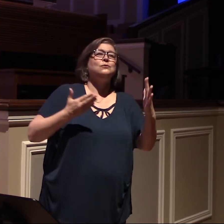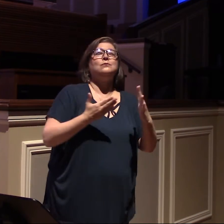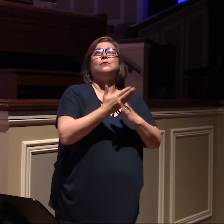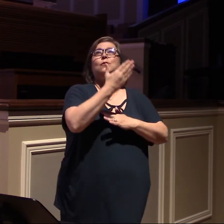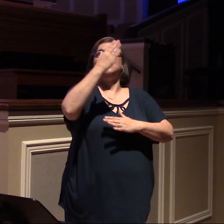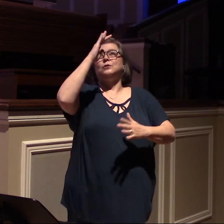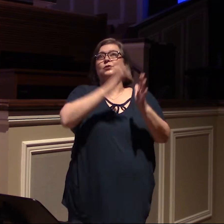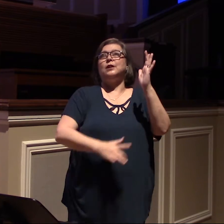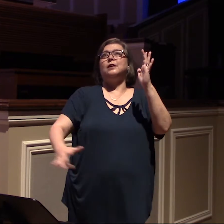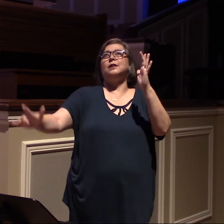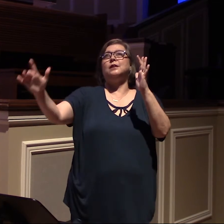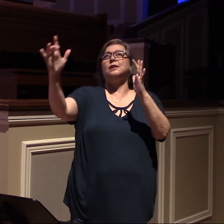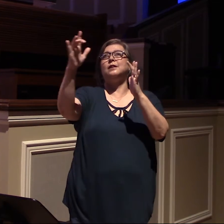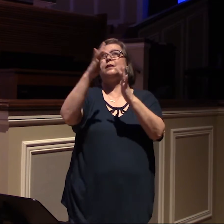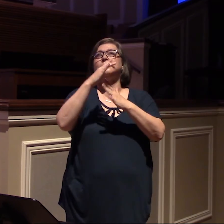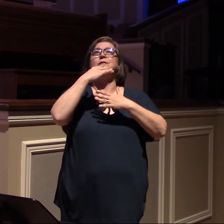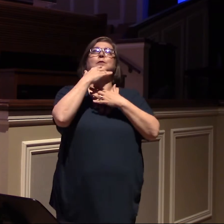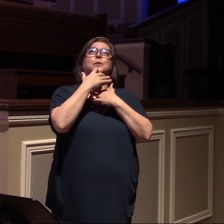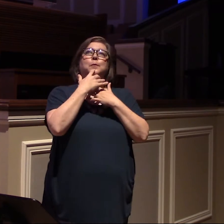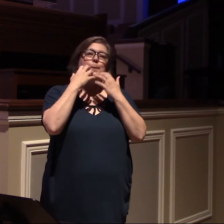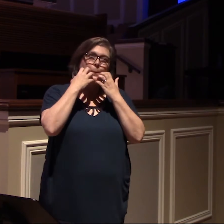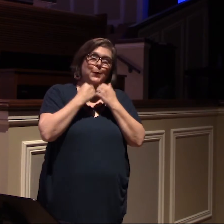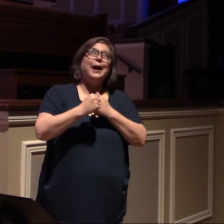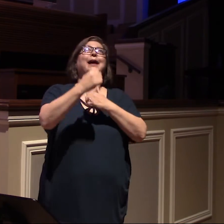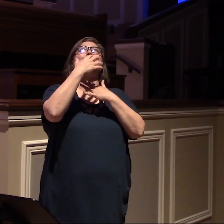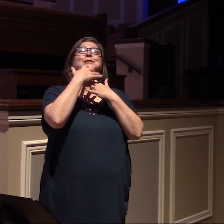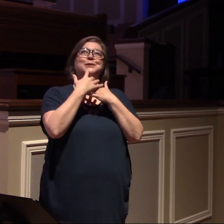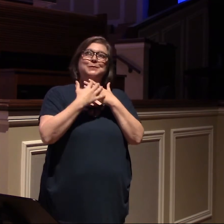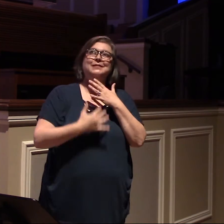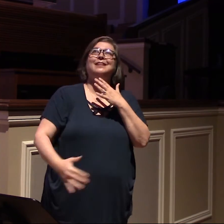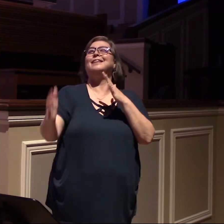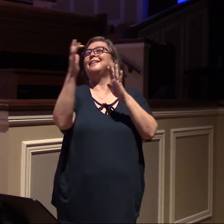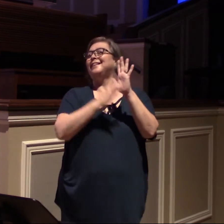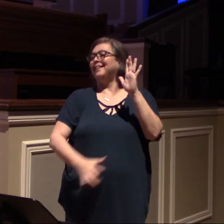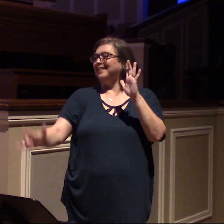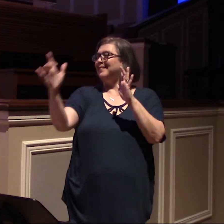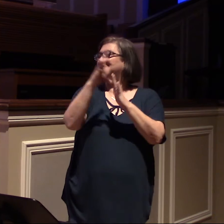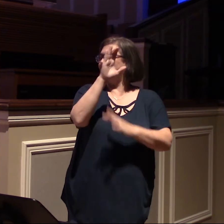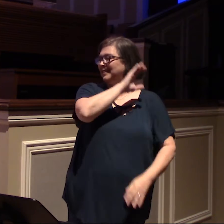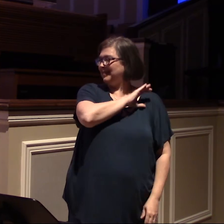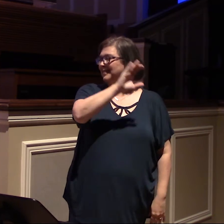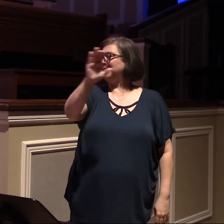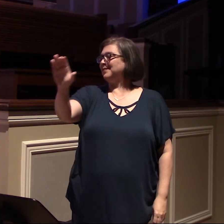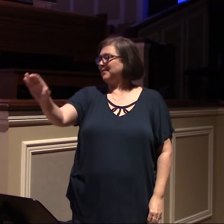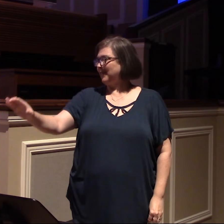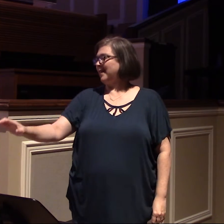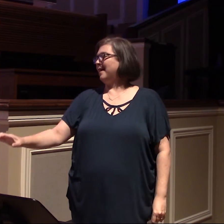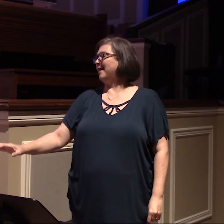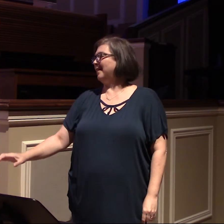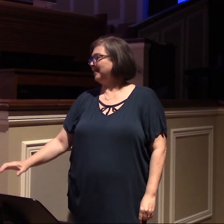Forgiveness was bought with the precious blood of